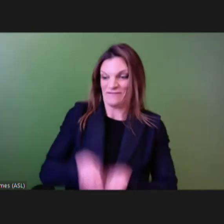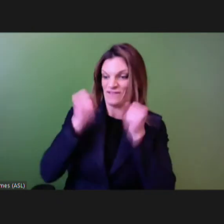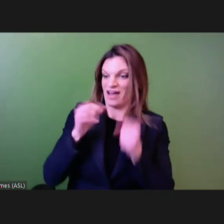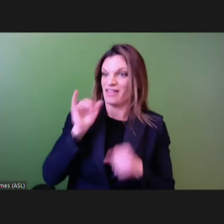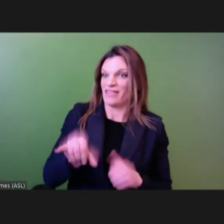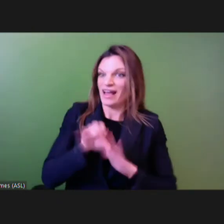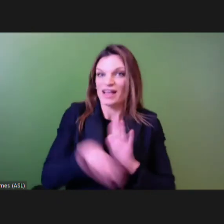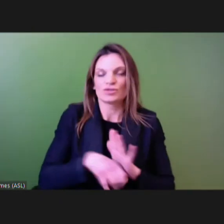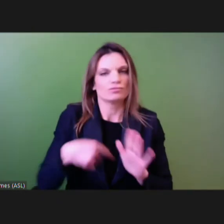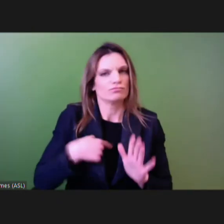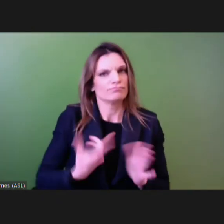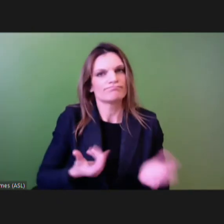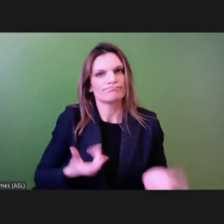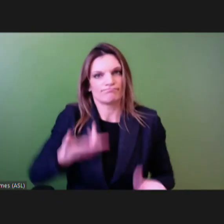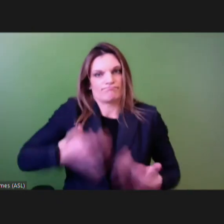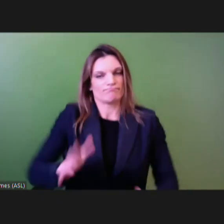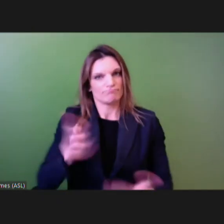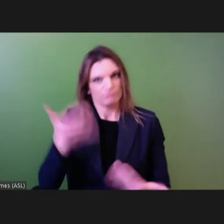Constitution